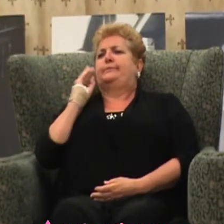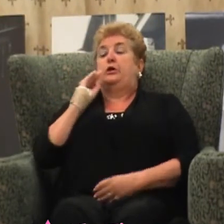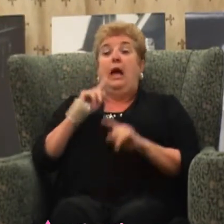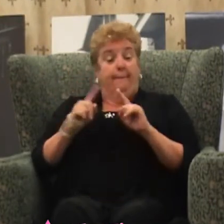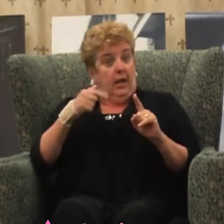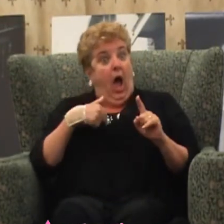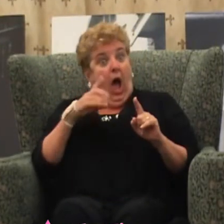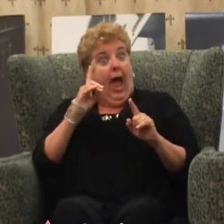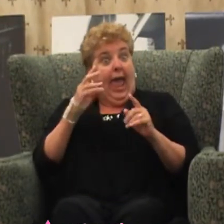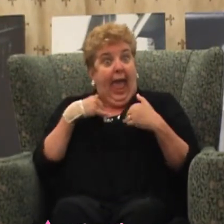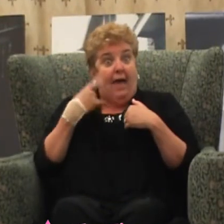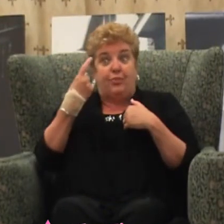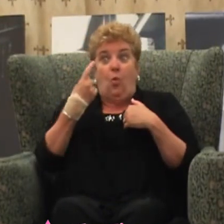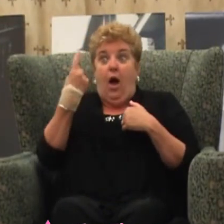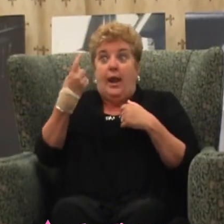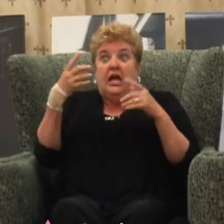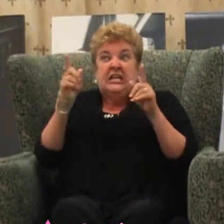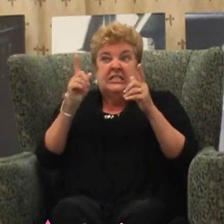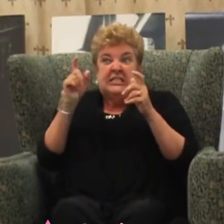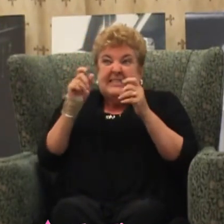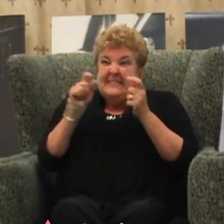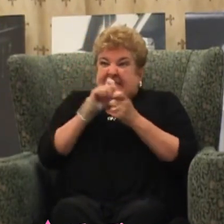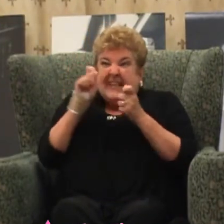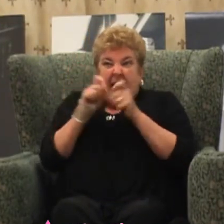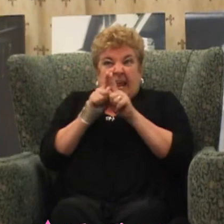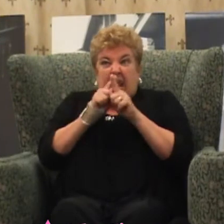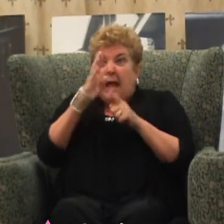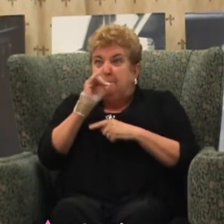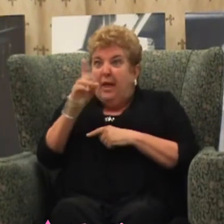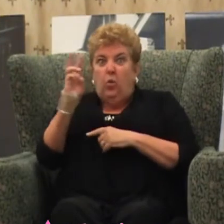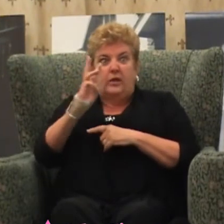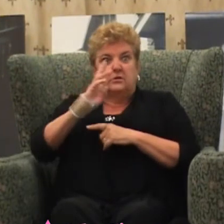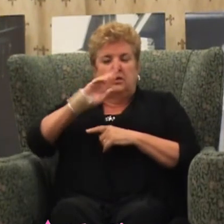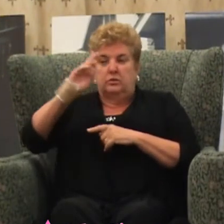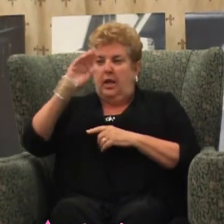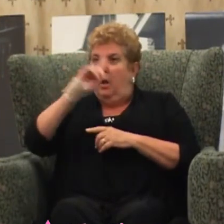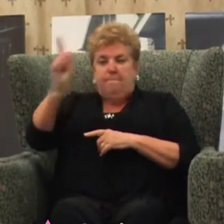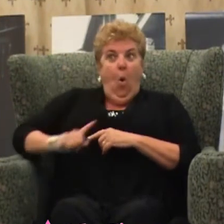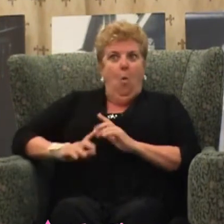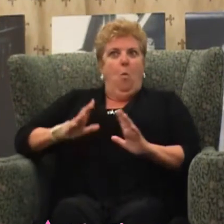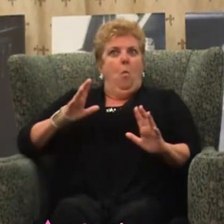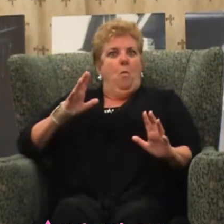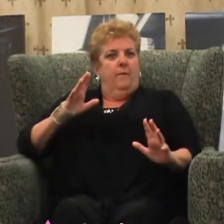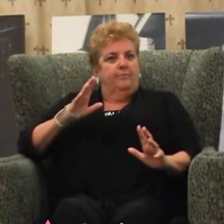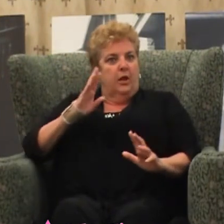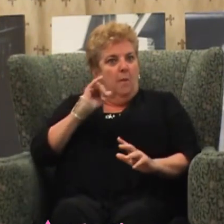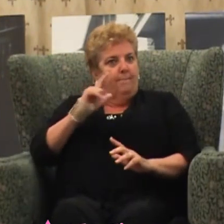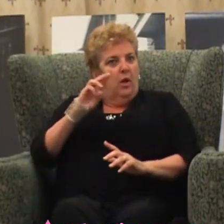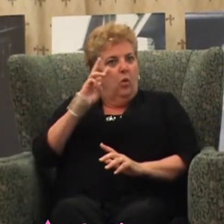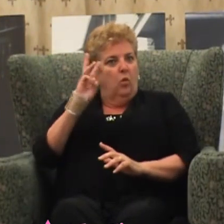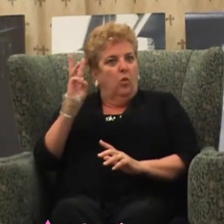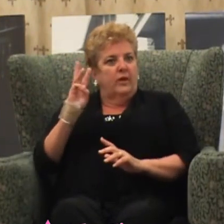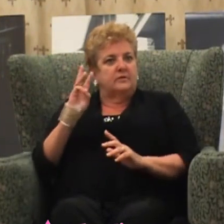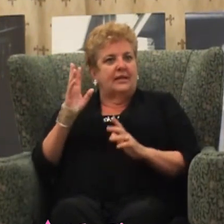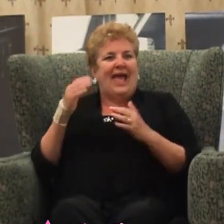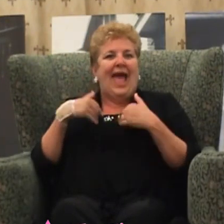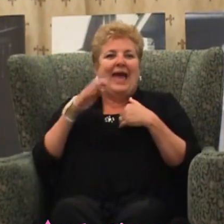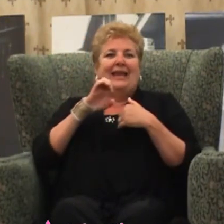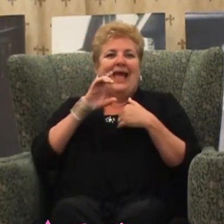the white light deal. And this old timer said, "Hey, pal, you know what? Bill Wilson had the educational variety. You had the